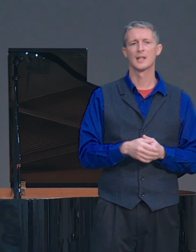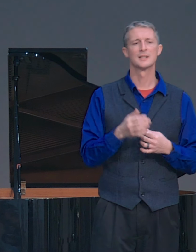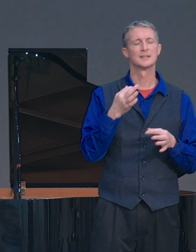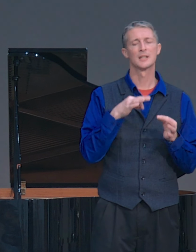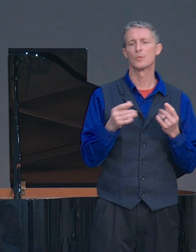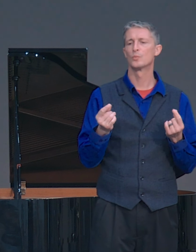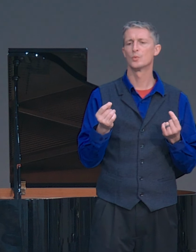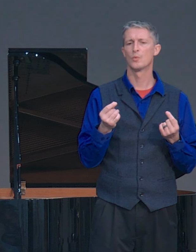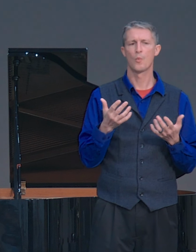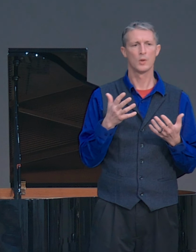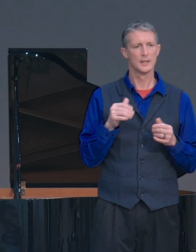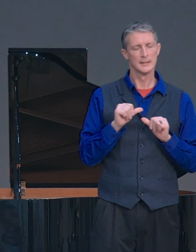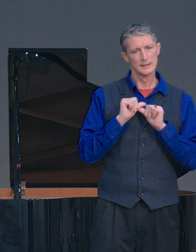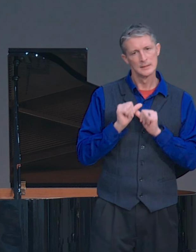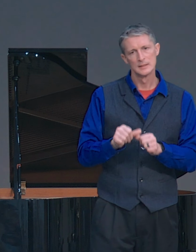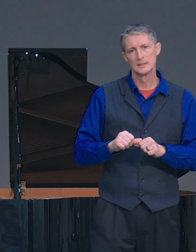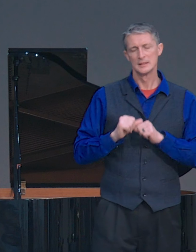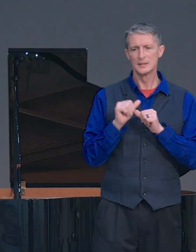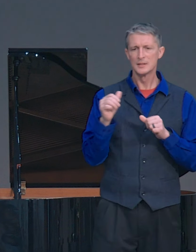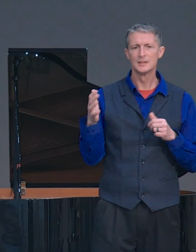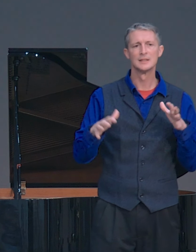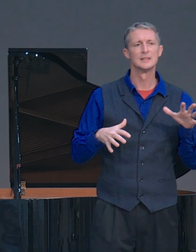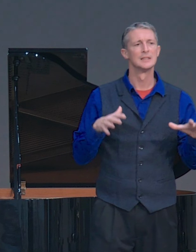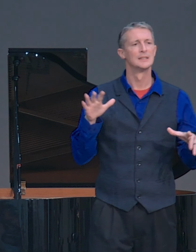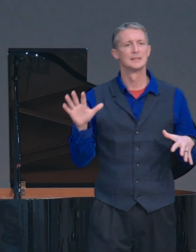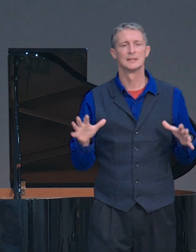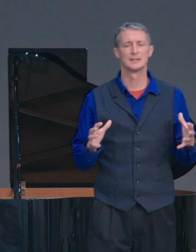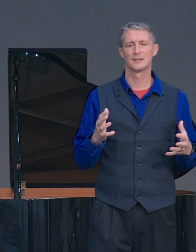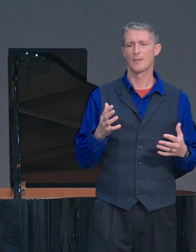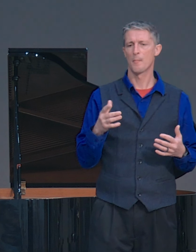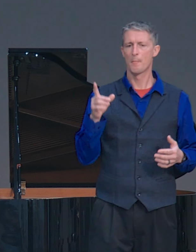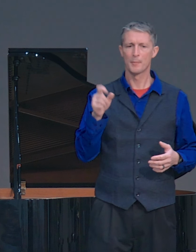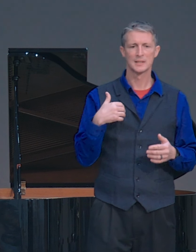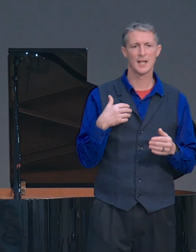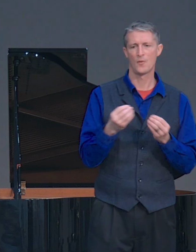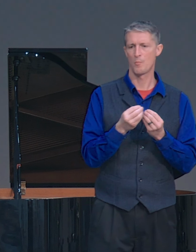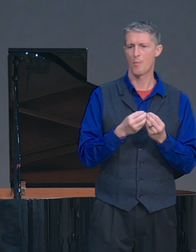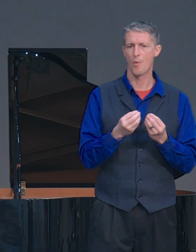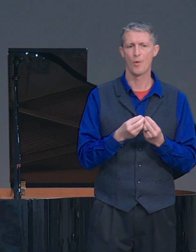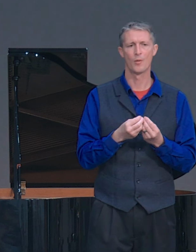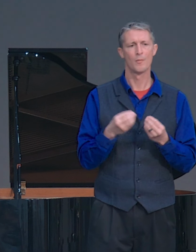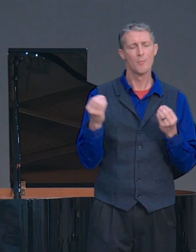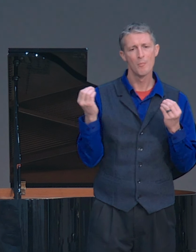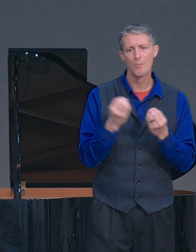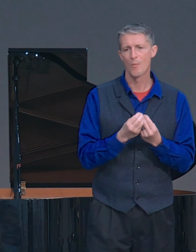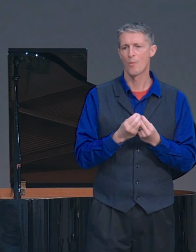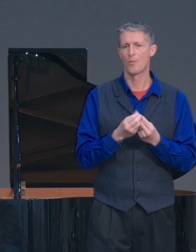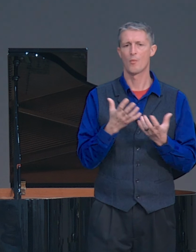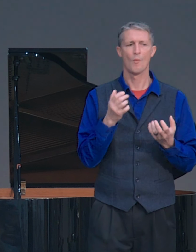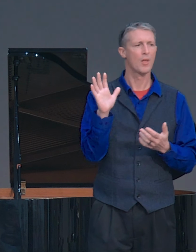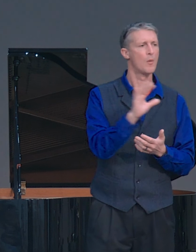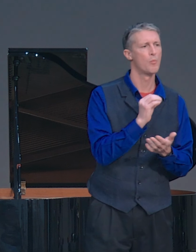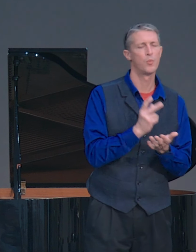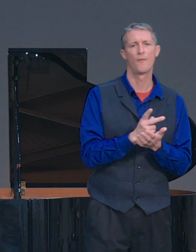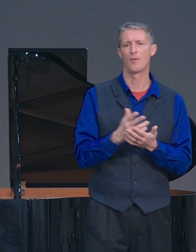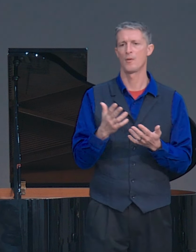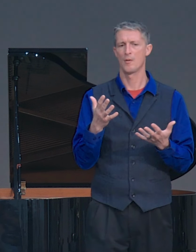and more, and ultimately enslave you to the approval of others. And the approval of others is